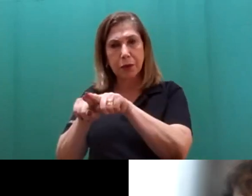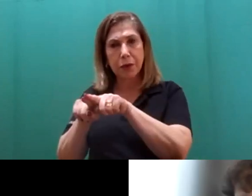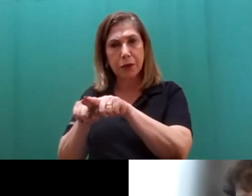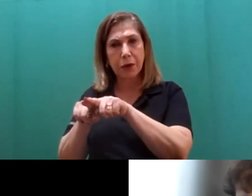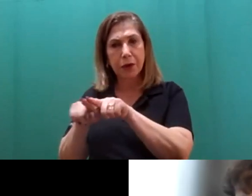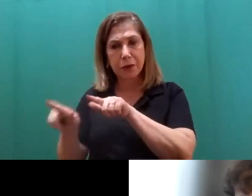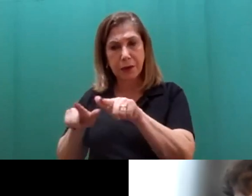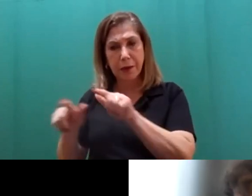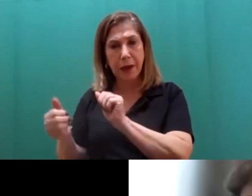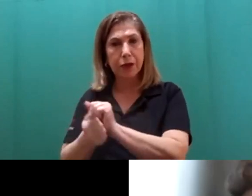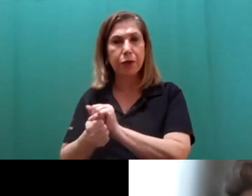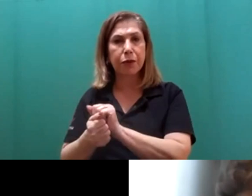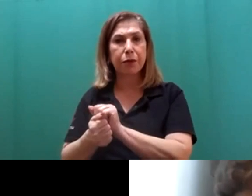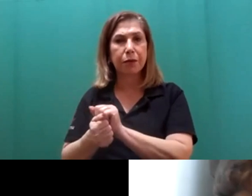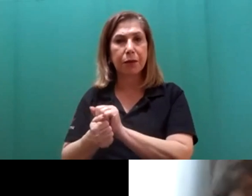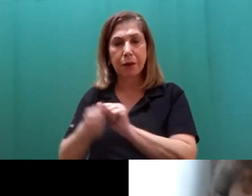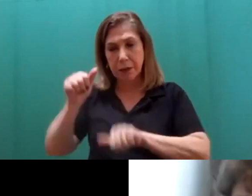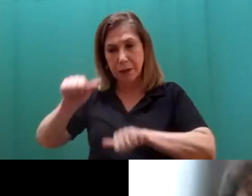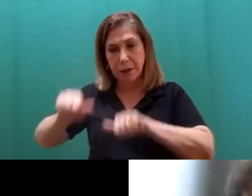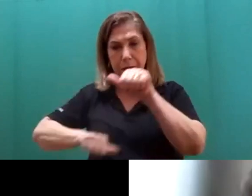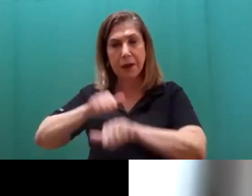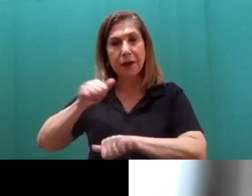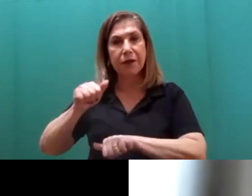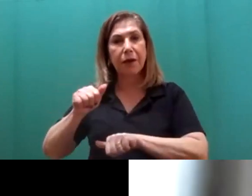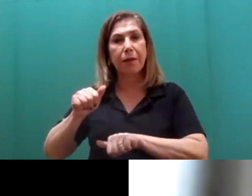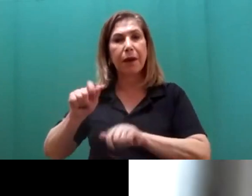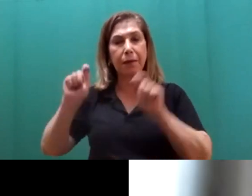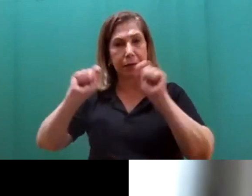way the food is produced, because then you buy